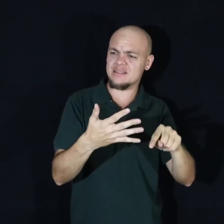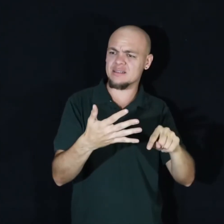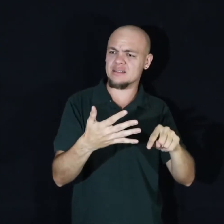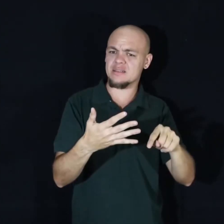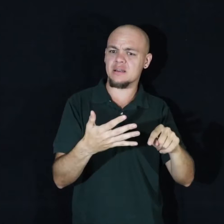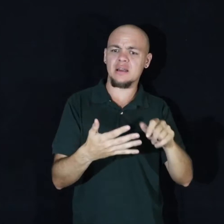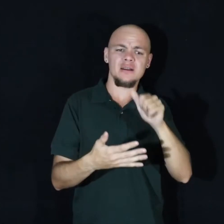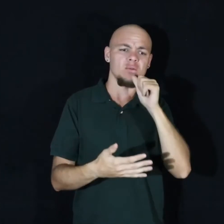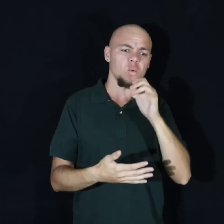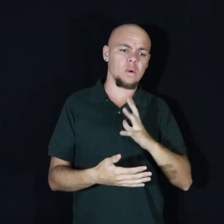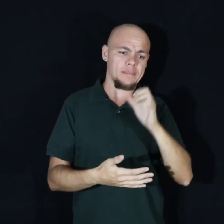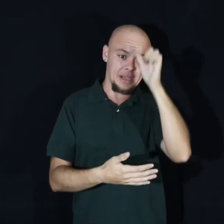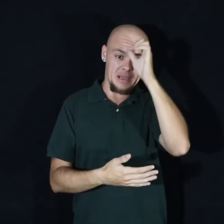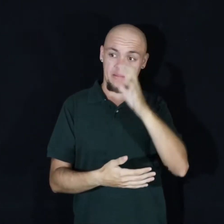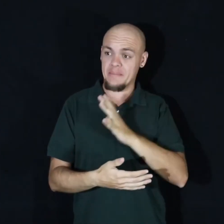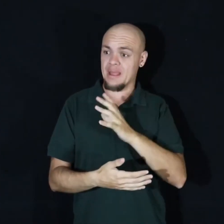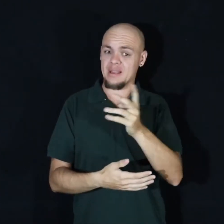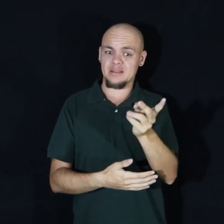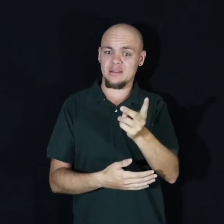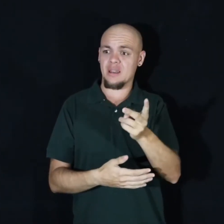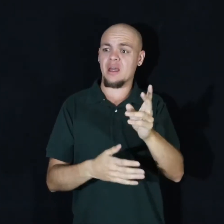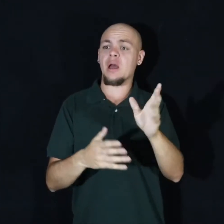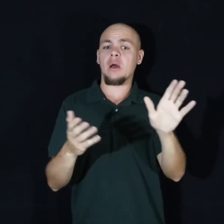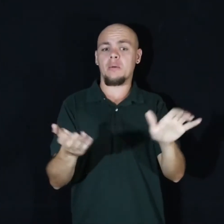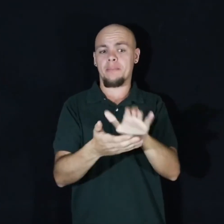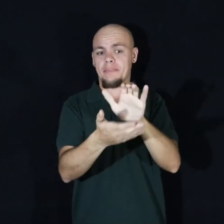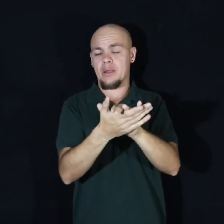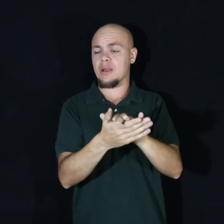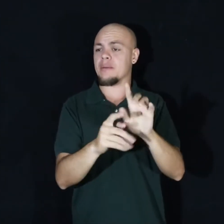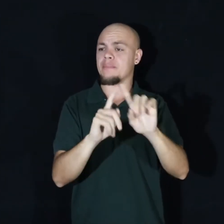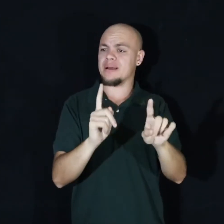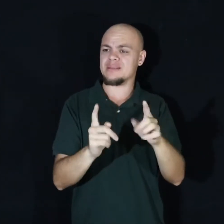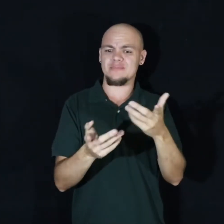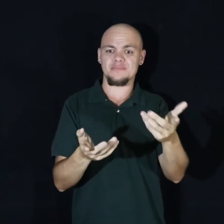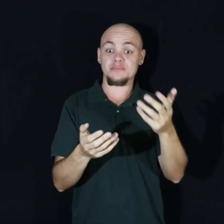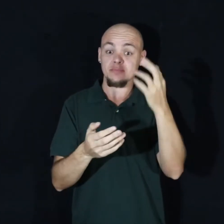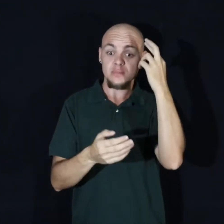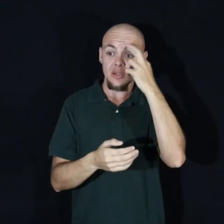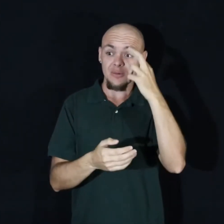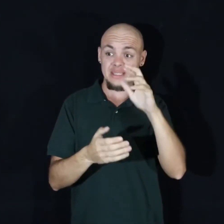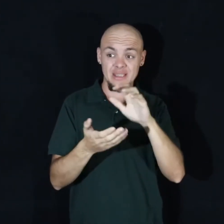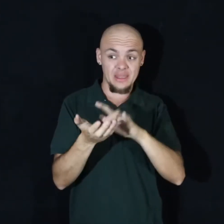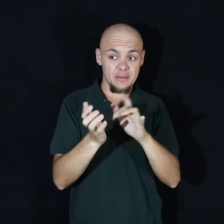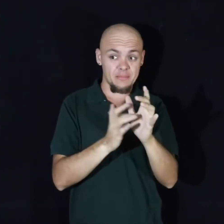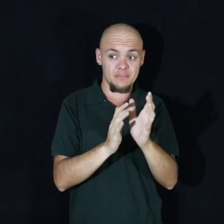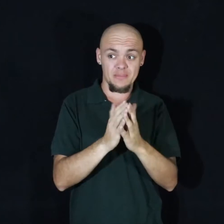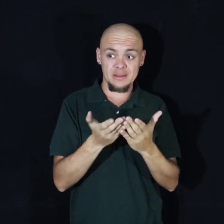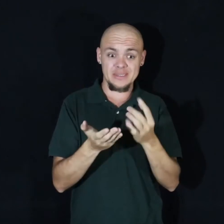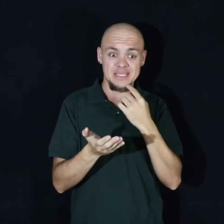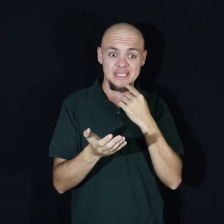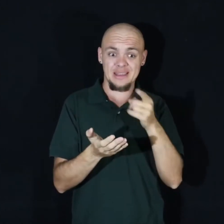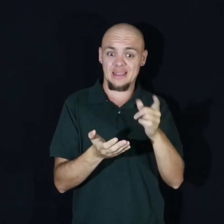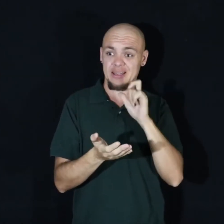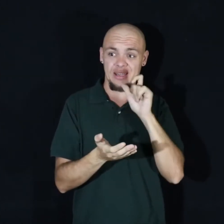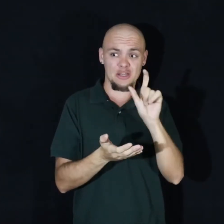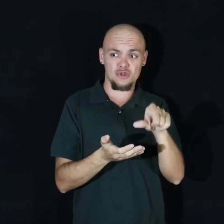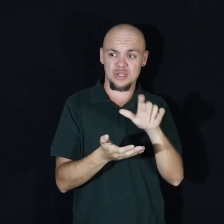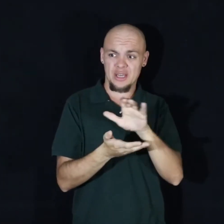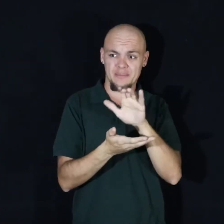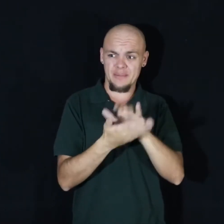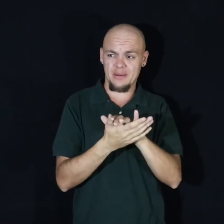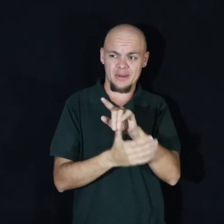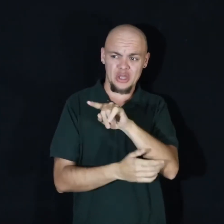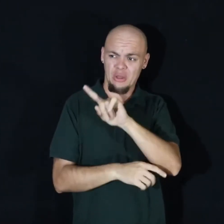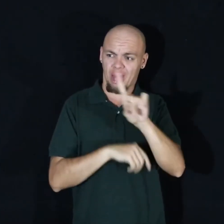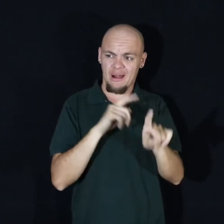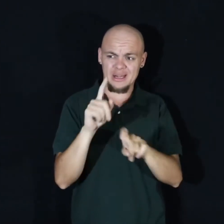going on between. You don't. As long as it's a man and a woman standing in front of you, you'll do it. But there's a lot of reasons in the Bible that says they